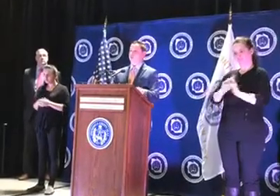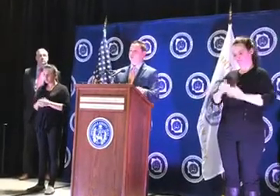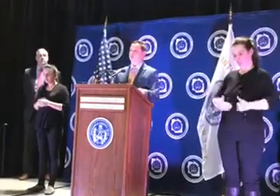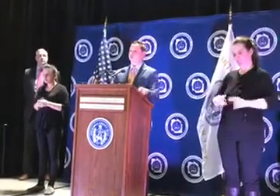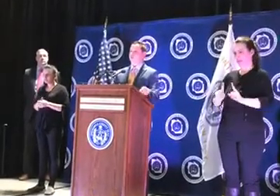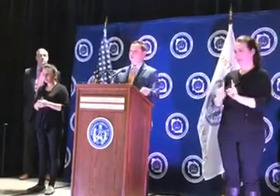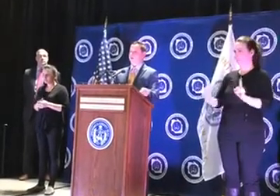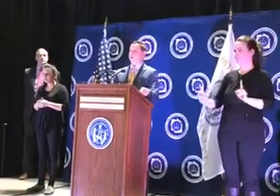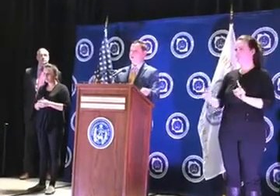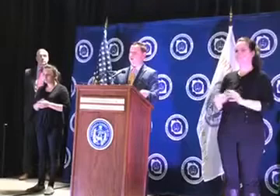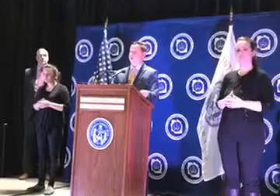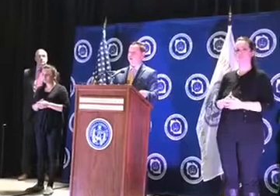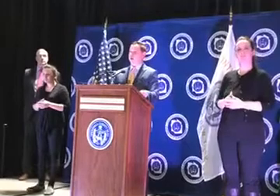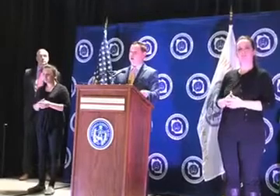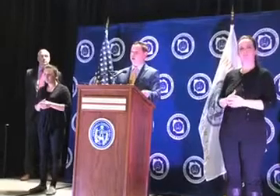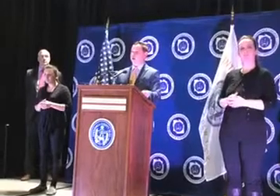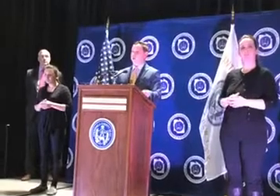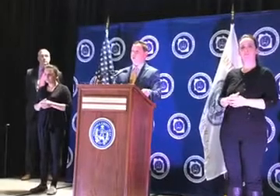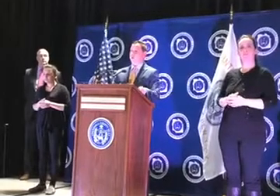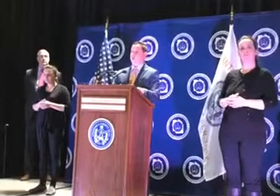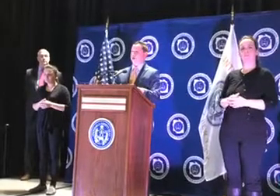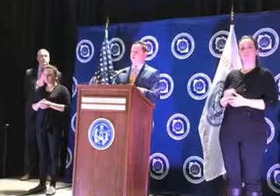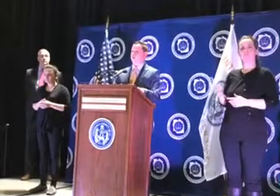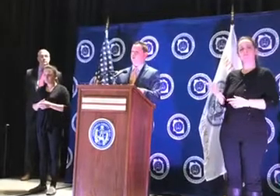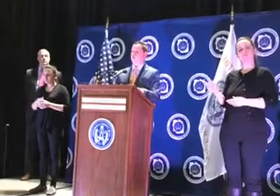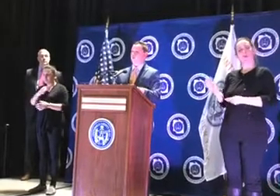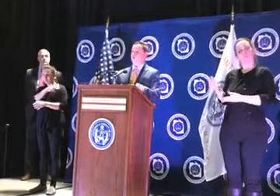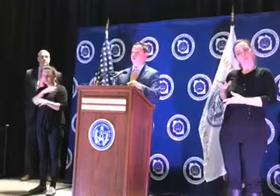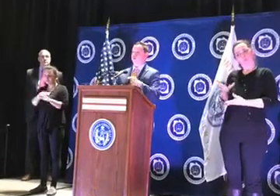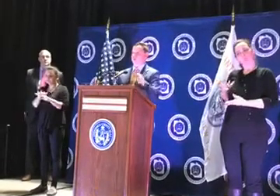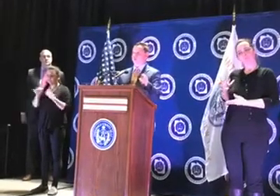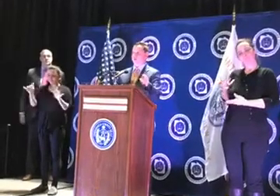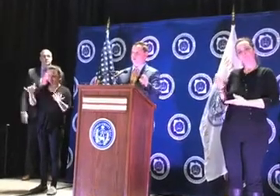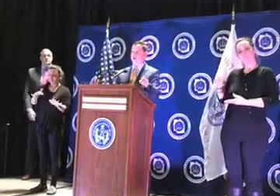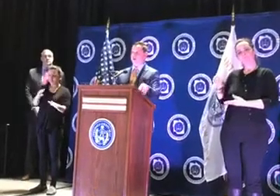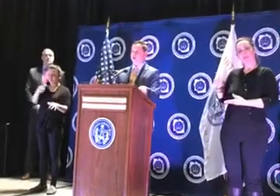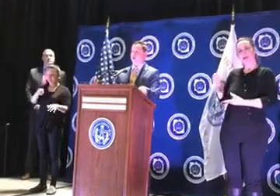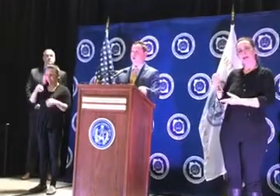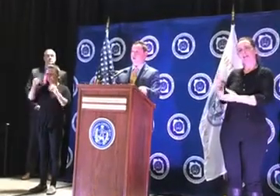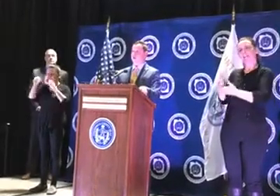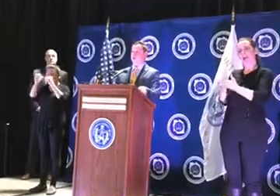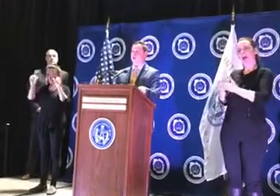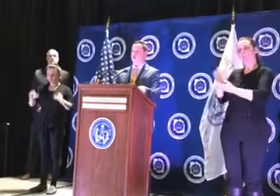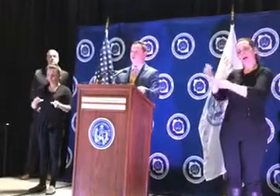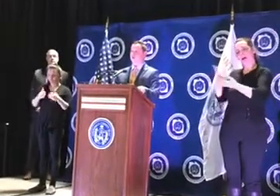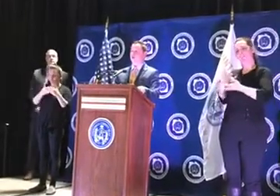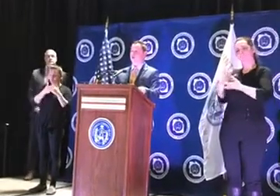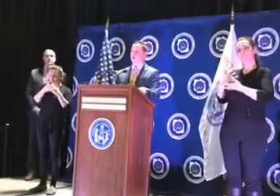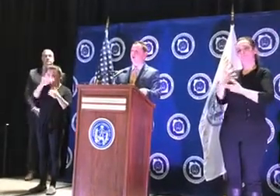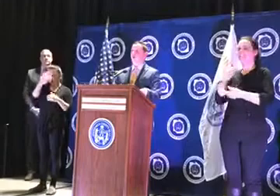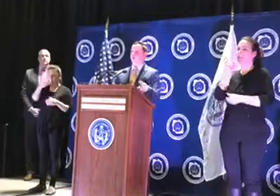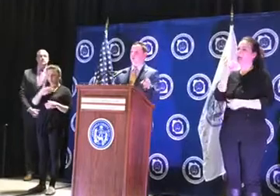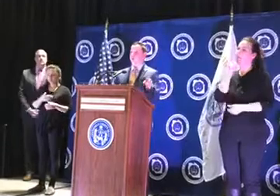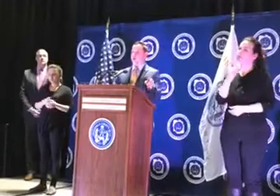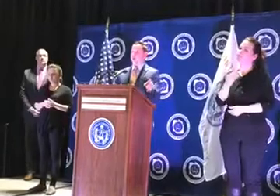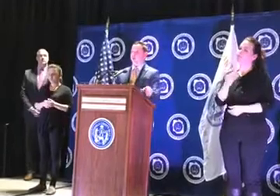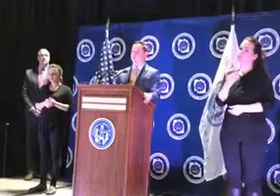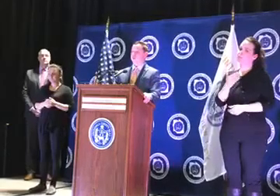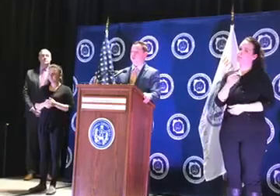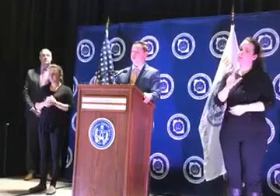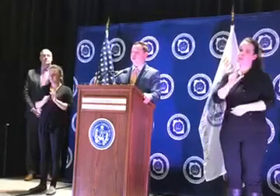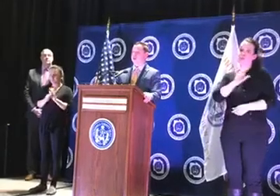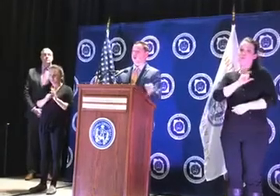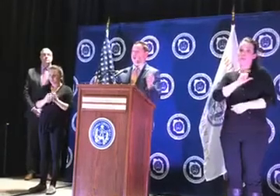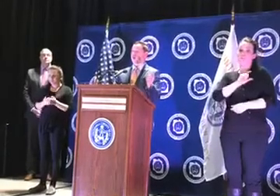we thought the behavior was reckless. The sheriffs, if true, the behavior is reckless. The sheriffs were going to drive by